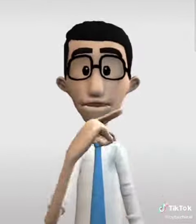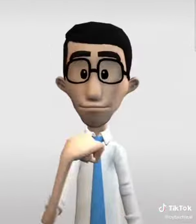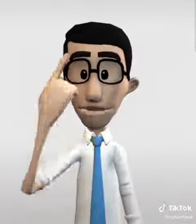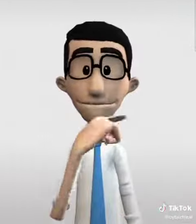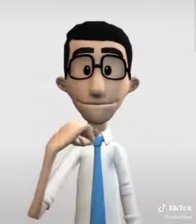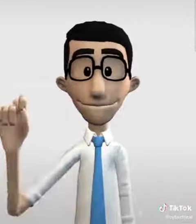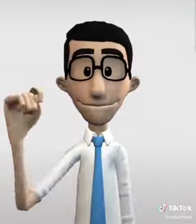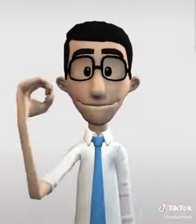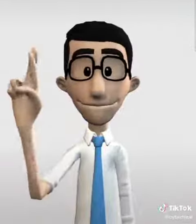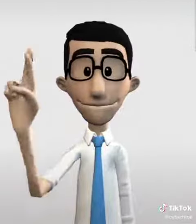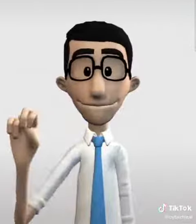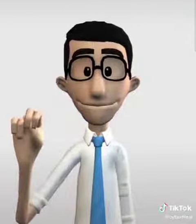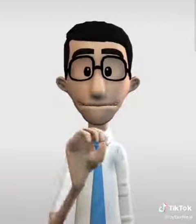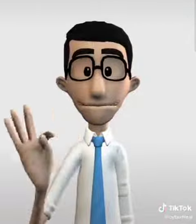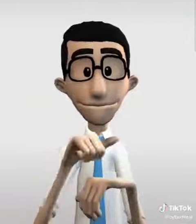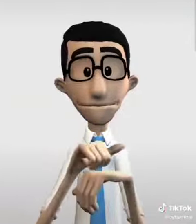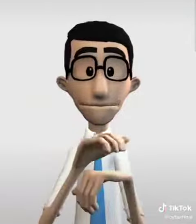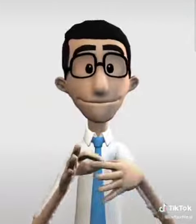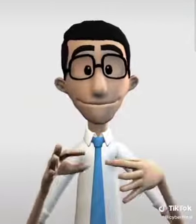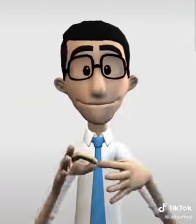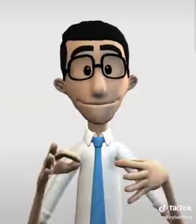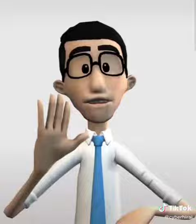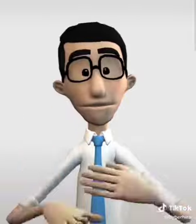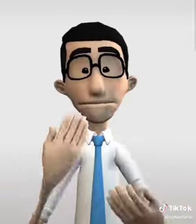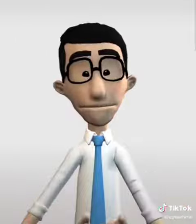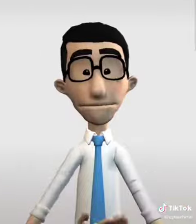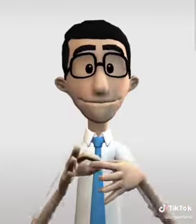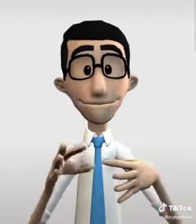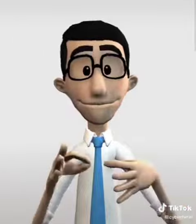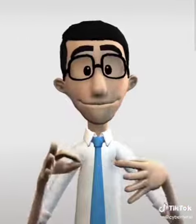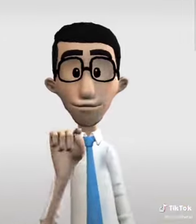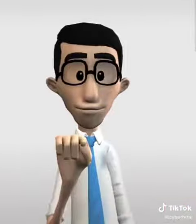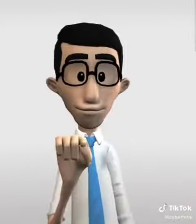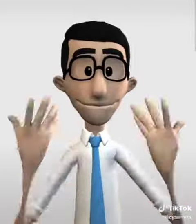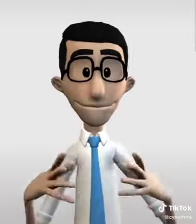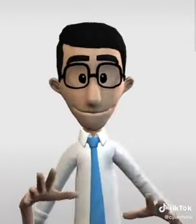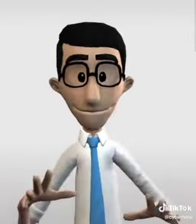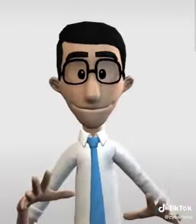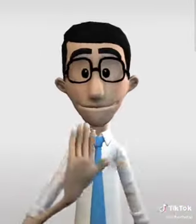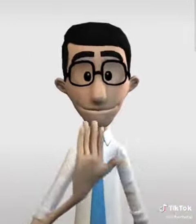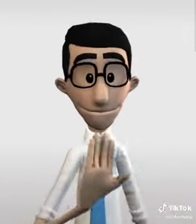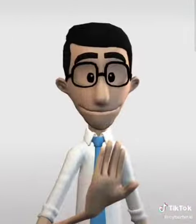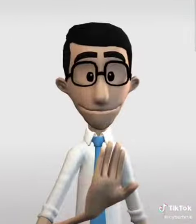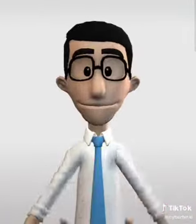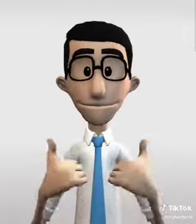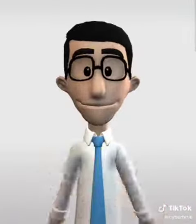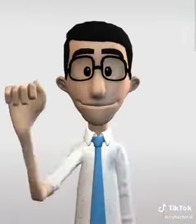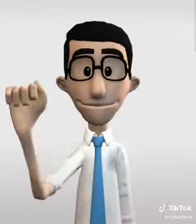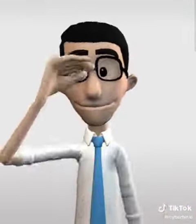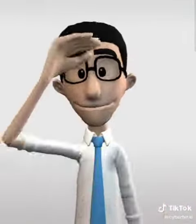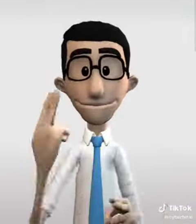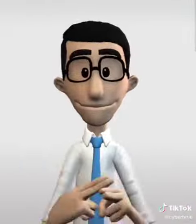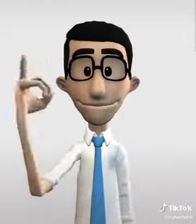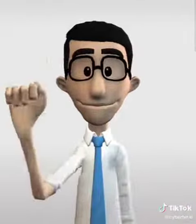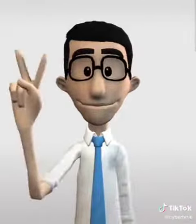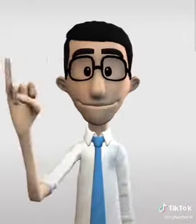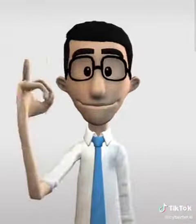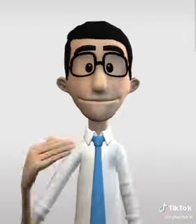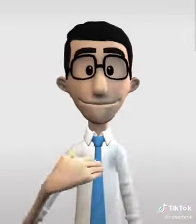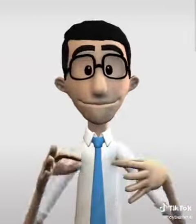torn off. Send this message to 15 people after you listen the whole message if you value your life. A boy called David